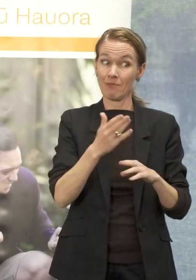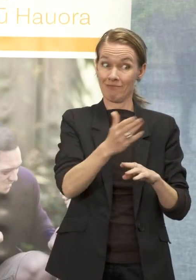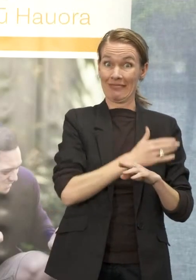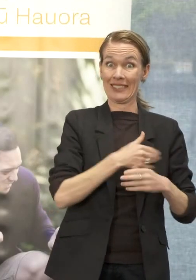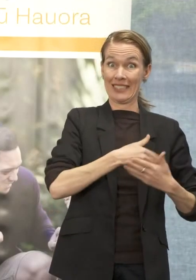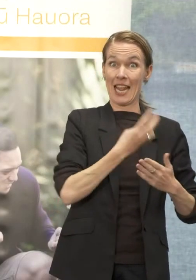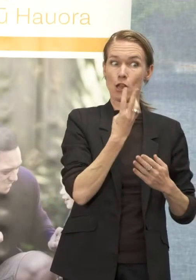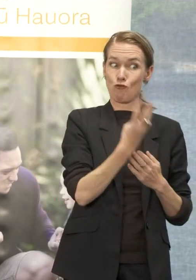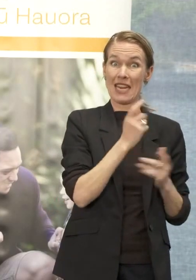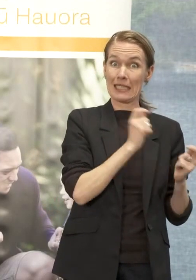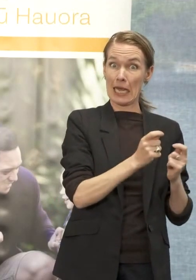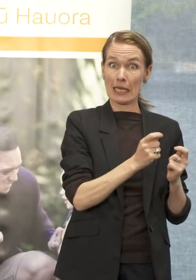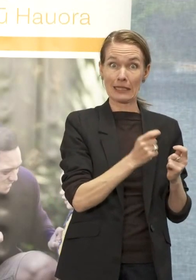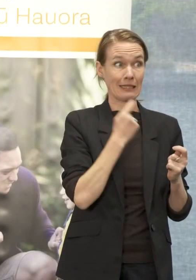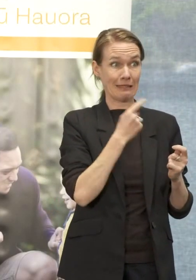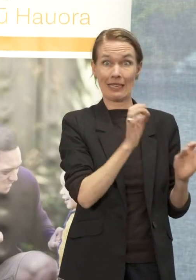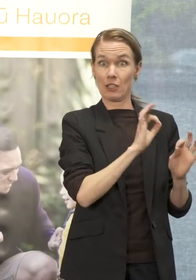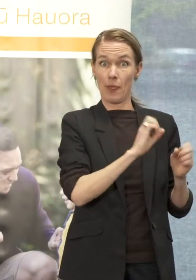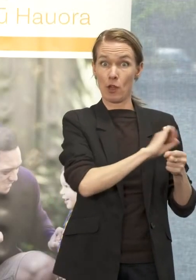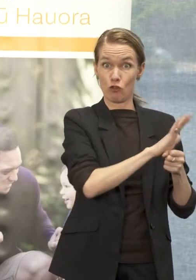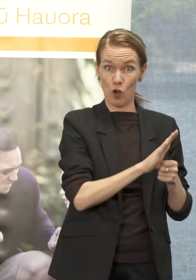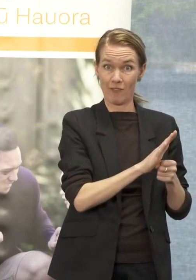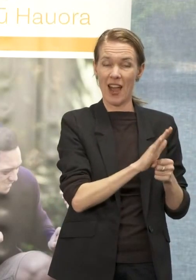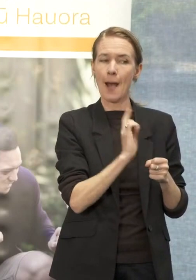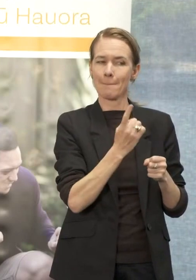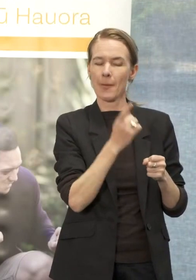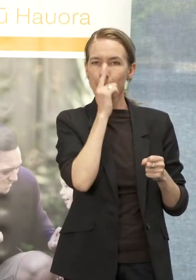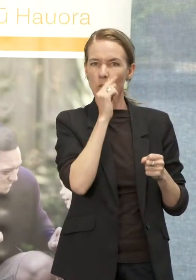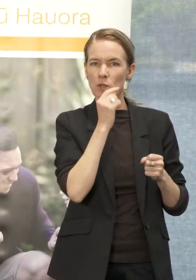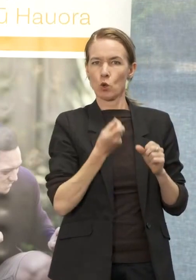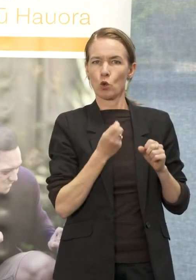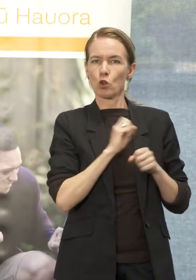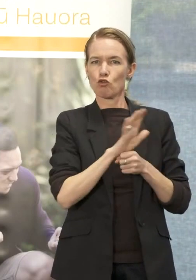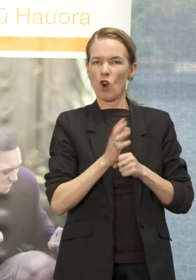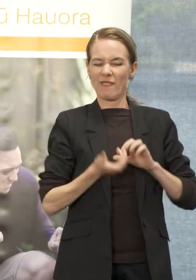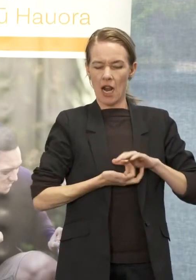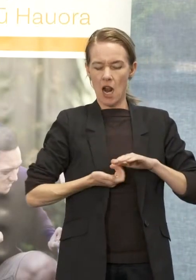test, and they were likely still incubating the virus.